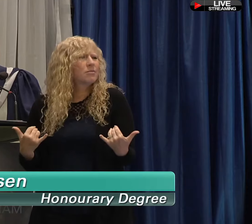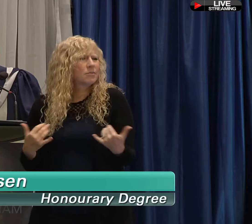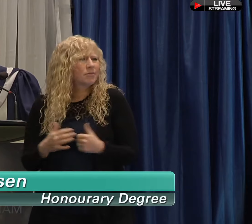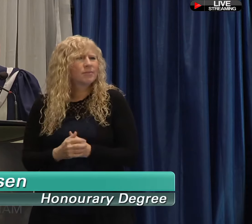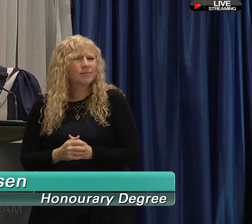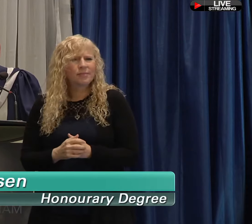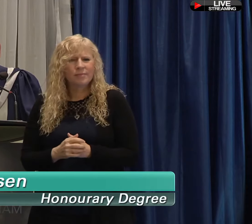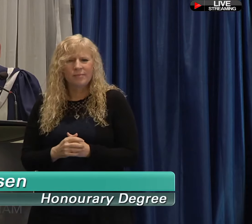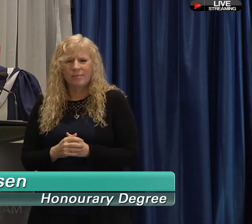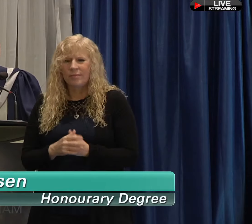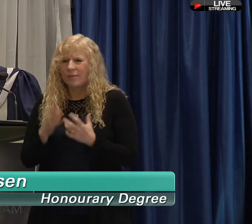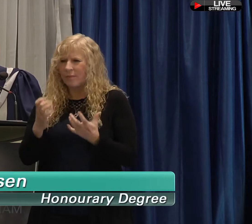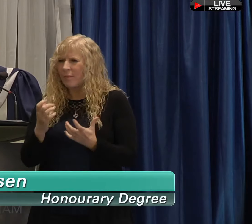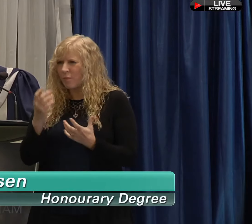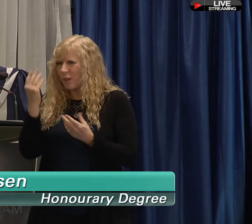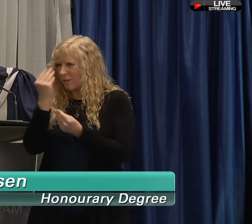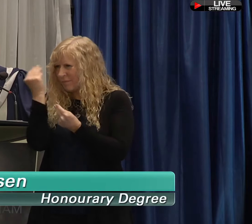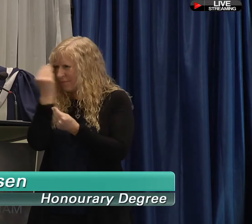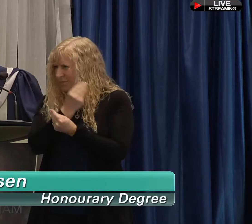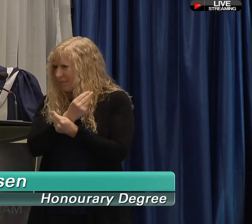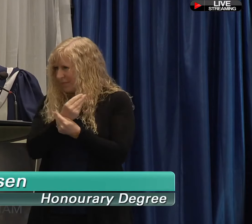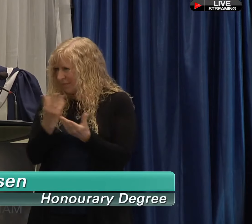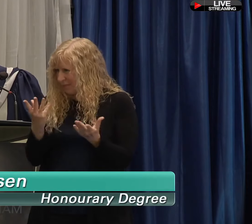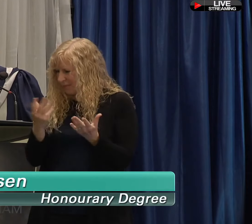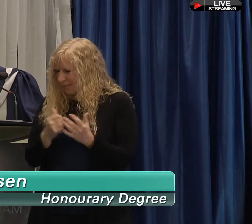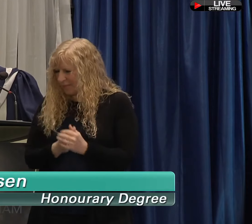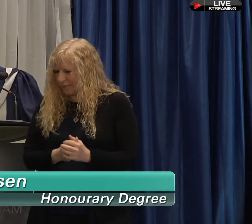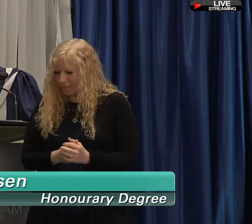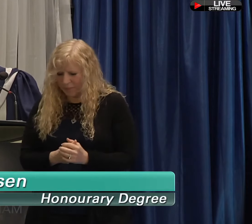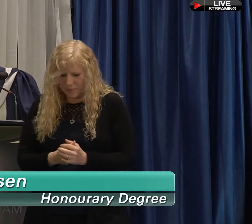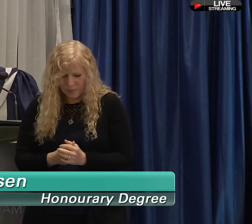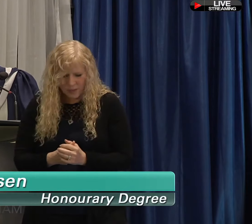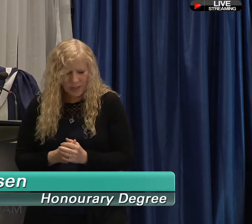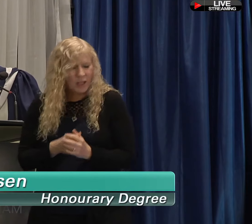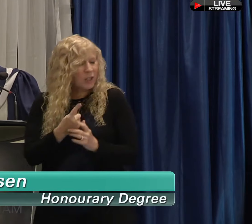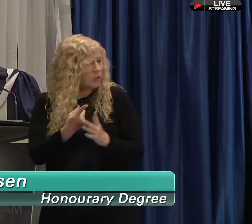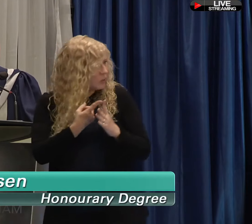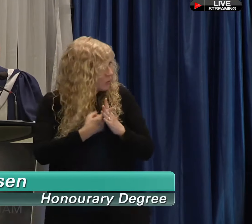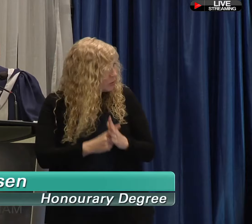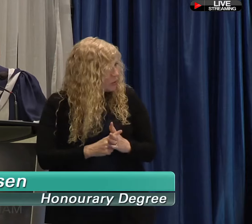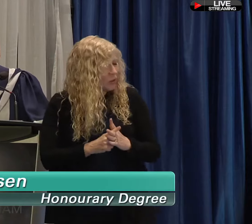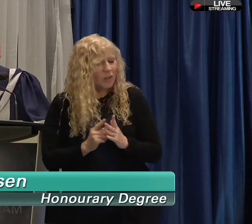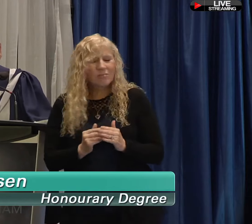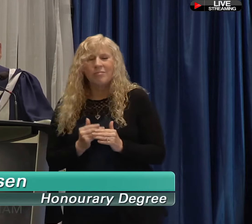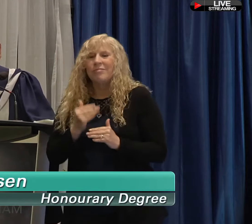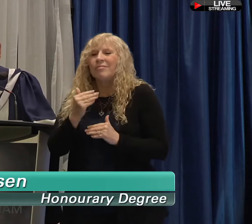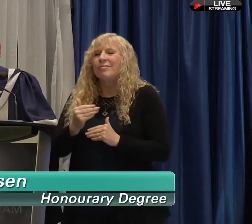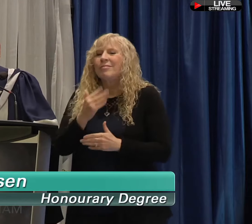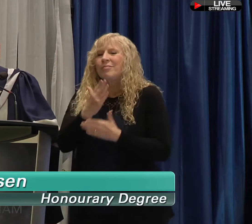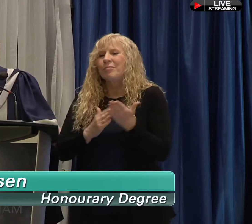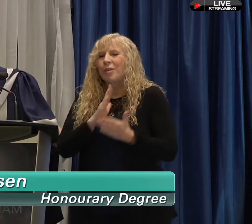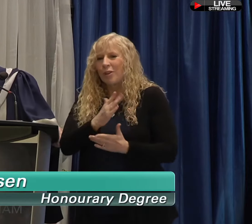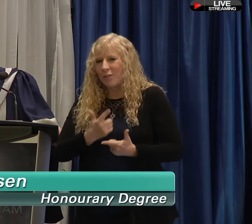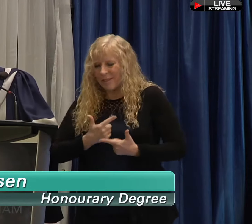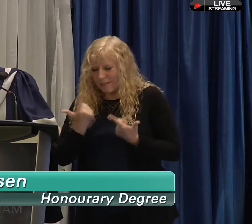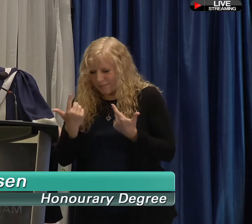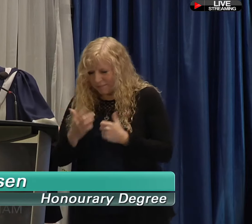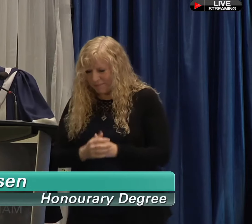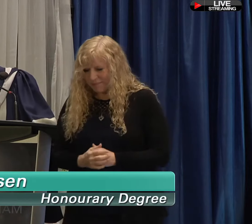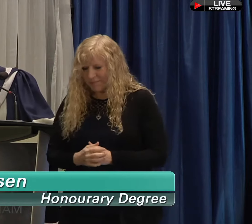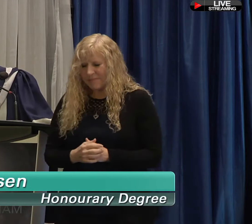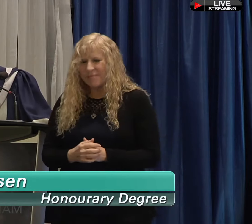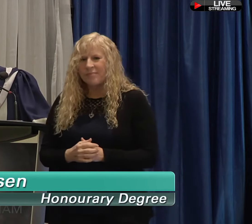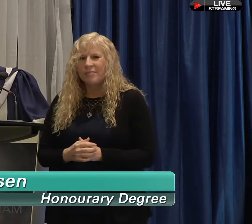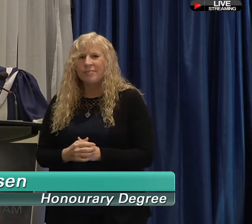And I wanted to share them with you as you embark on the next stage of your journey.